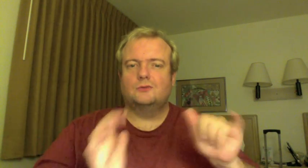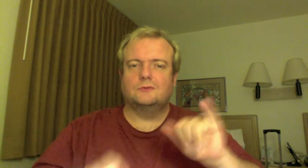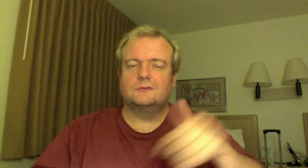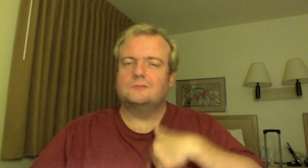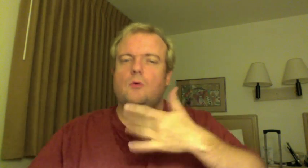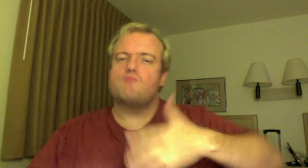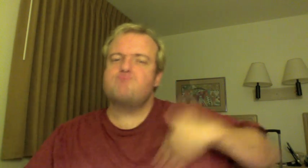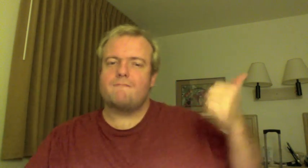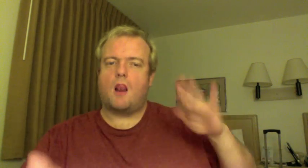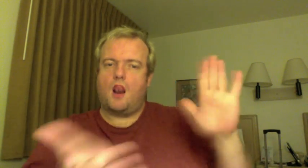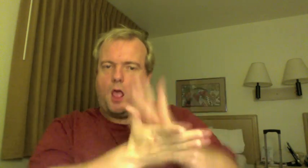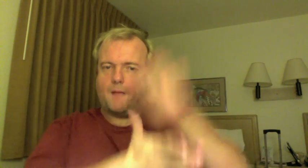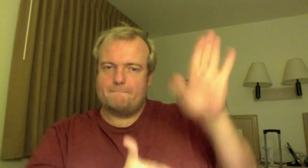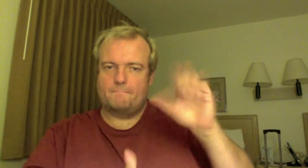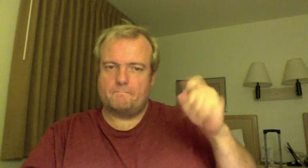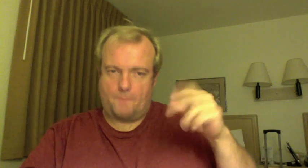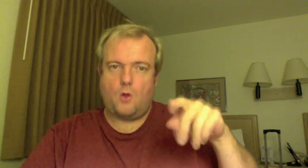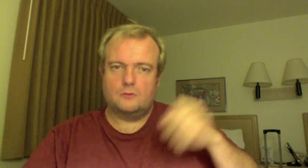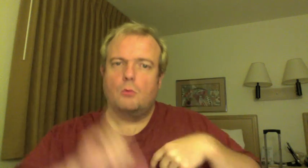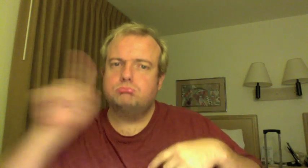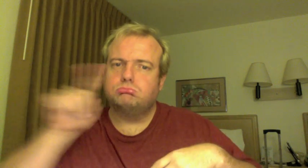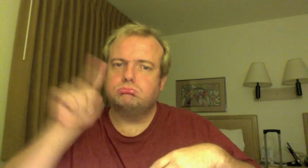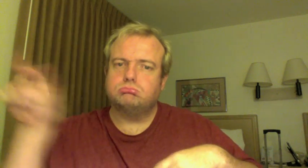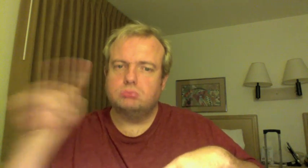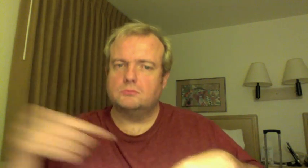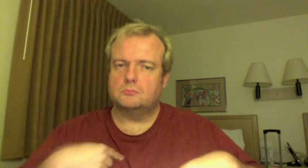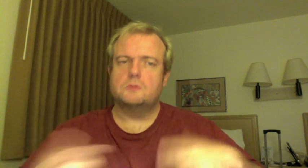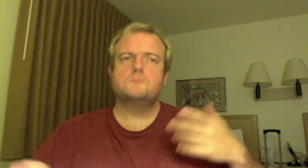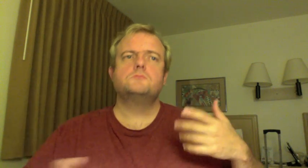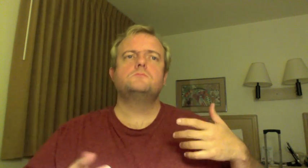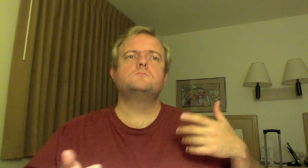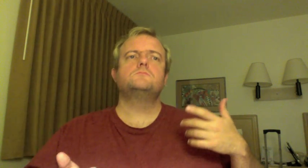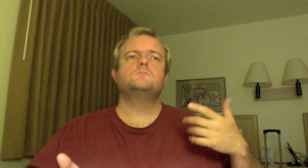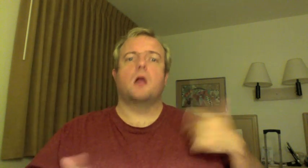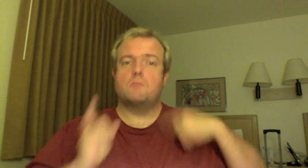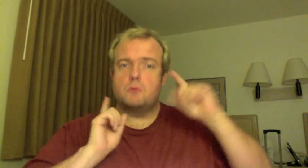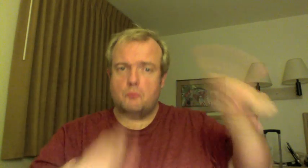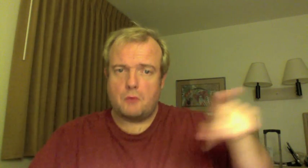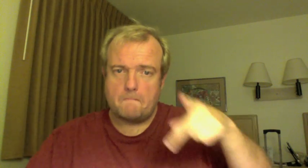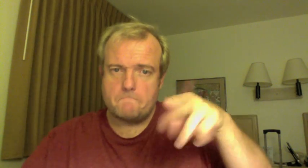stadium with a transparent membrane called ETFE.